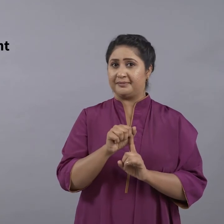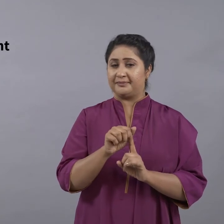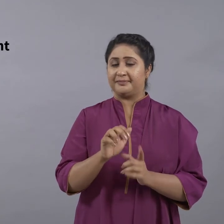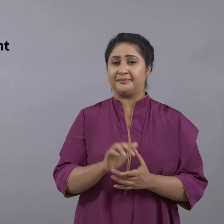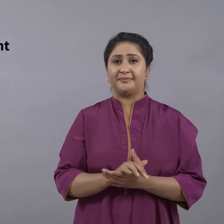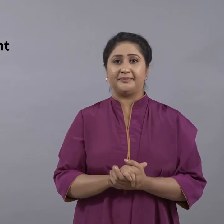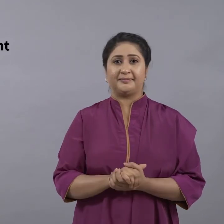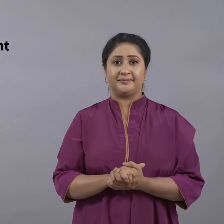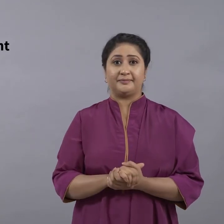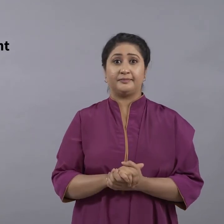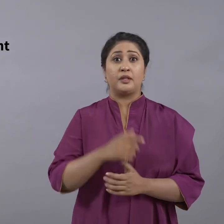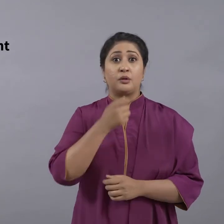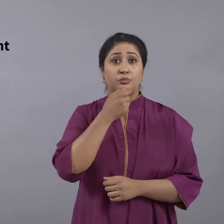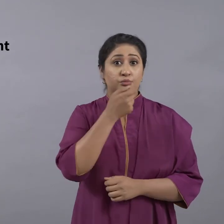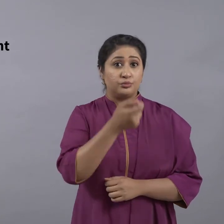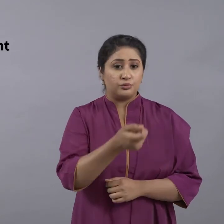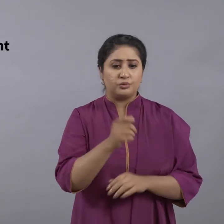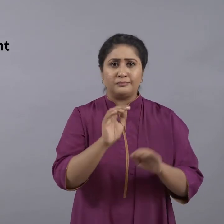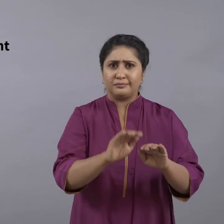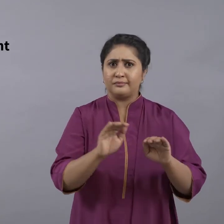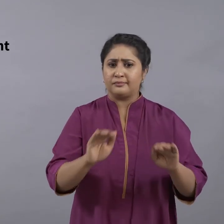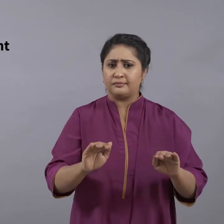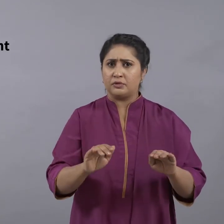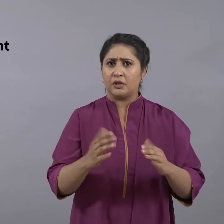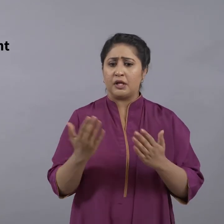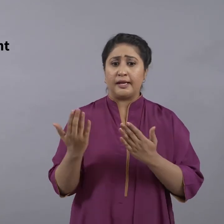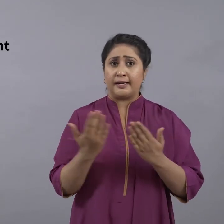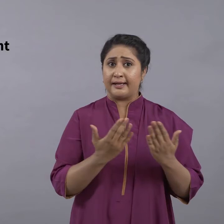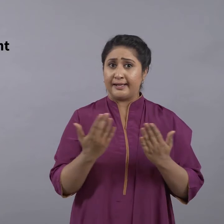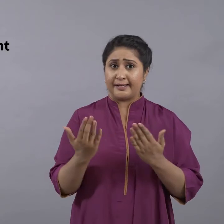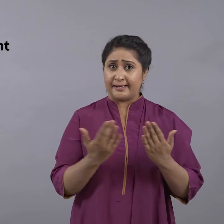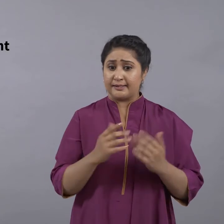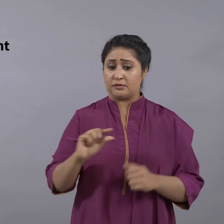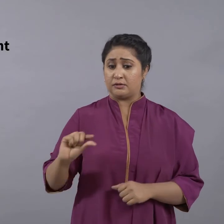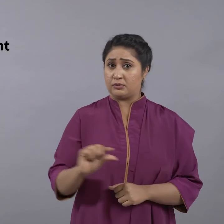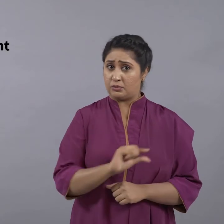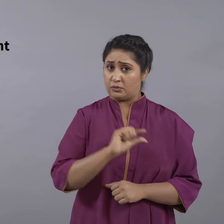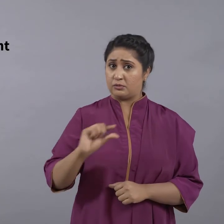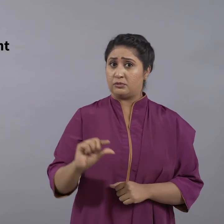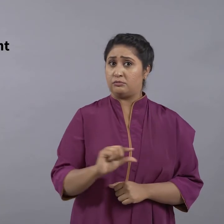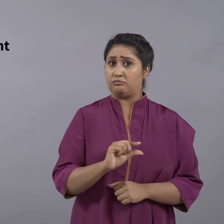Ask the student to read the sentences fluently.